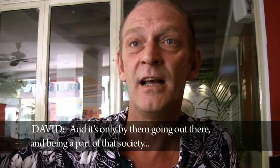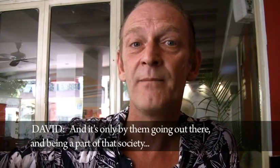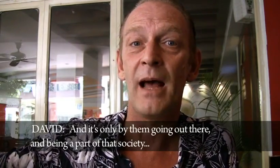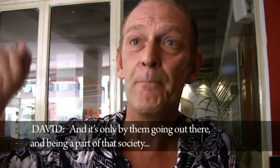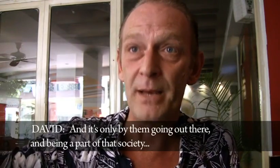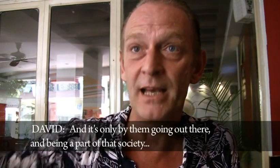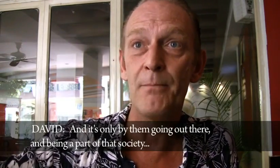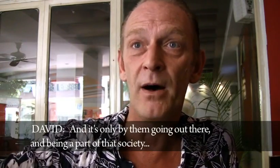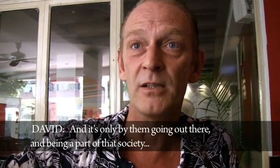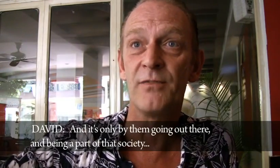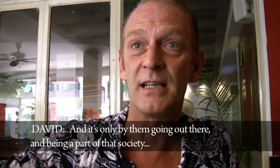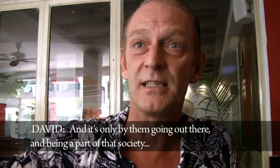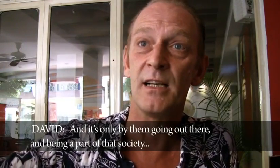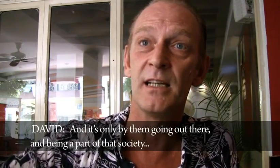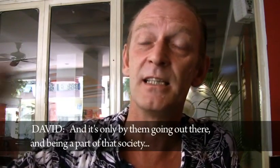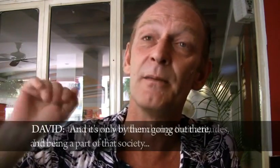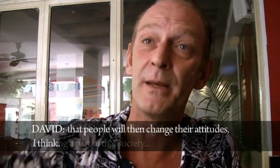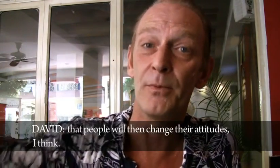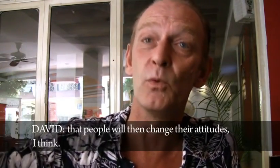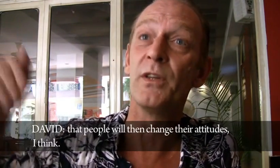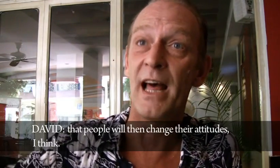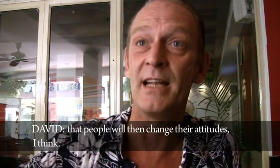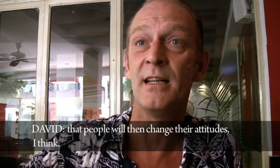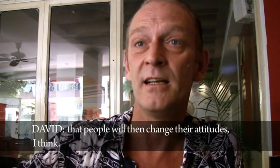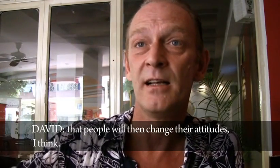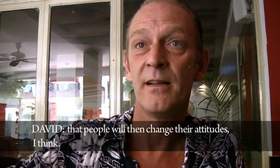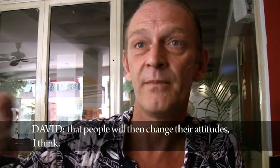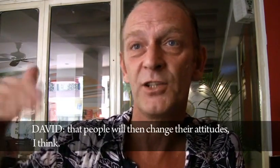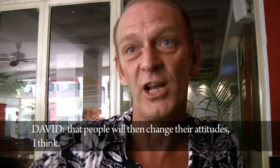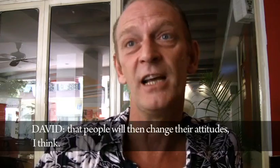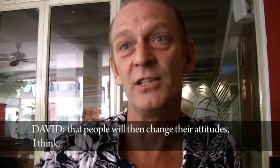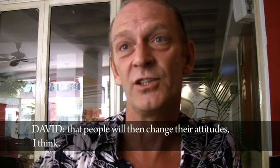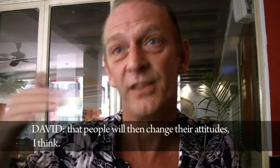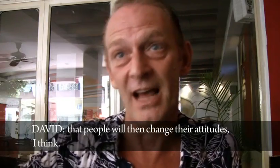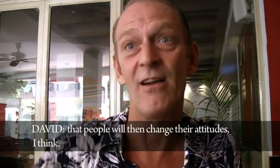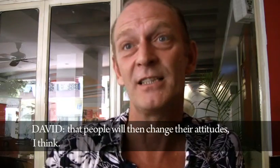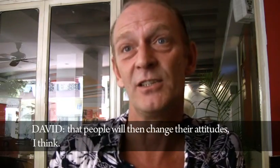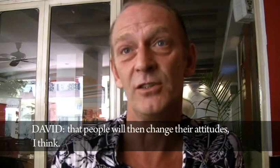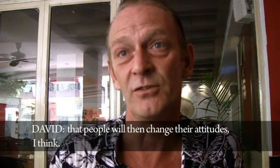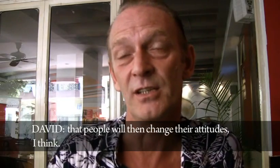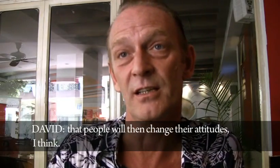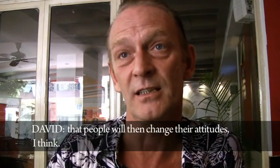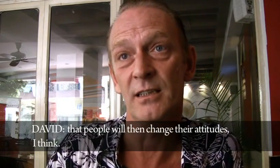and being part of that society that people will then change their attitudes, I think.